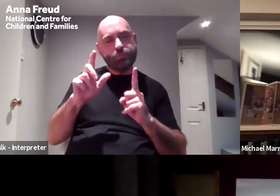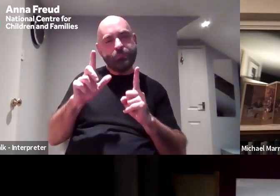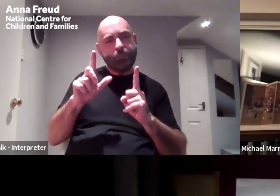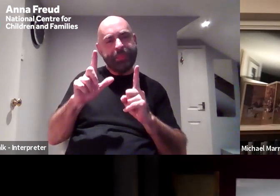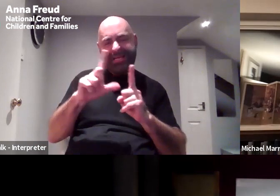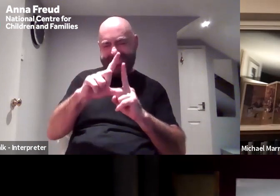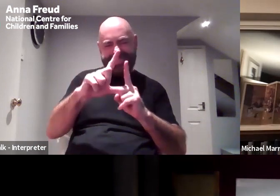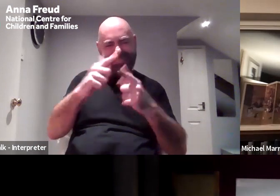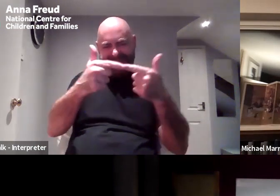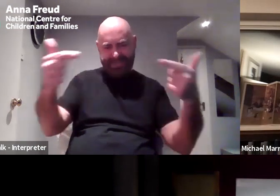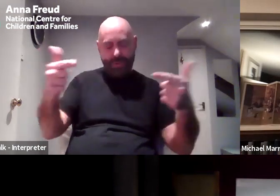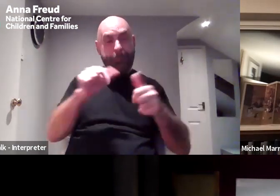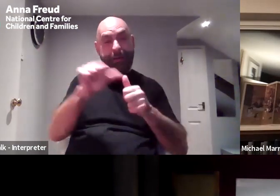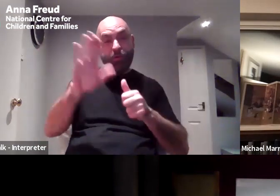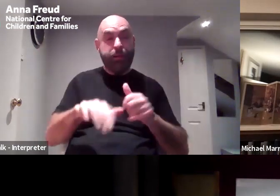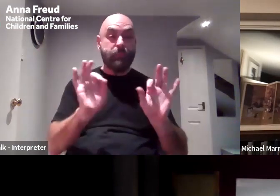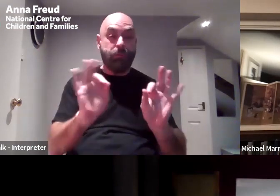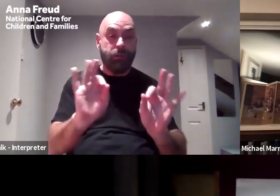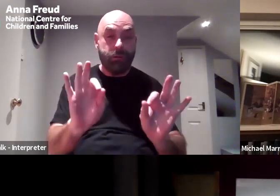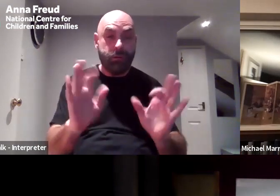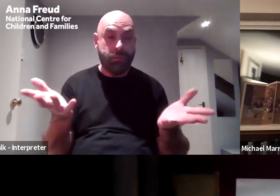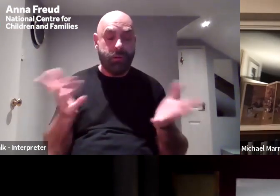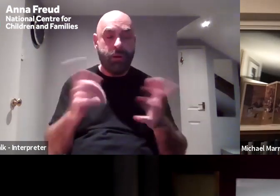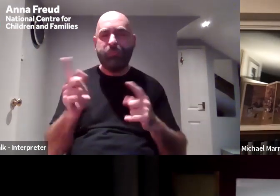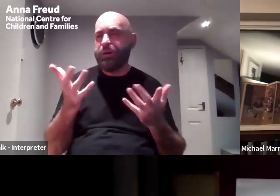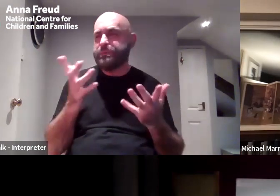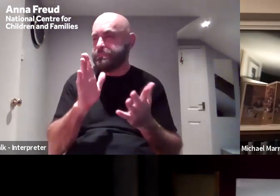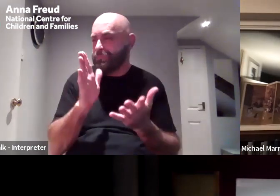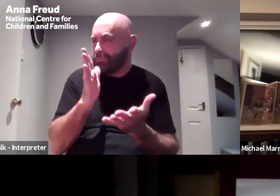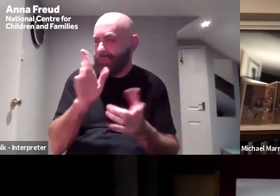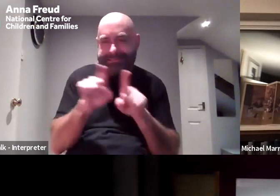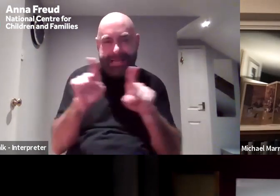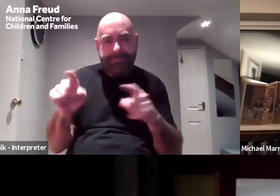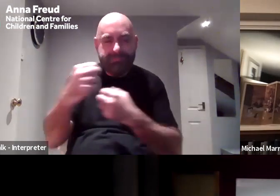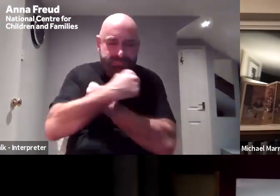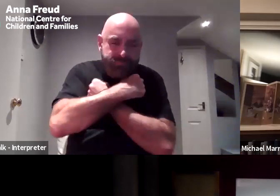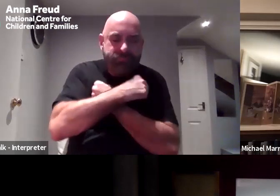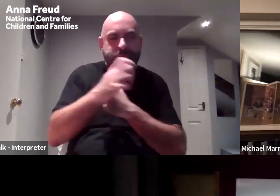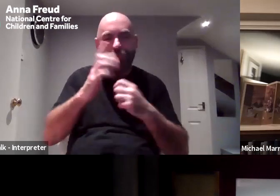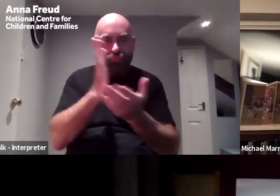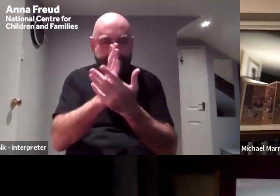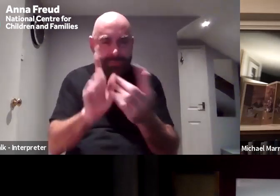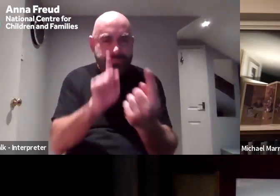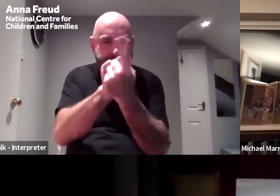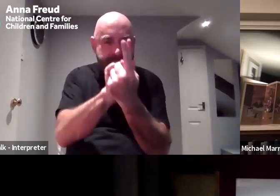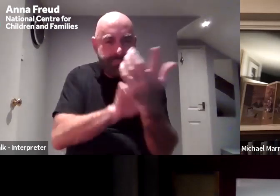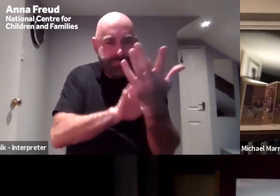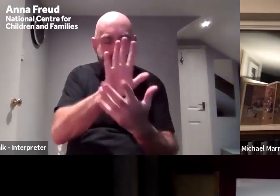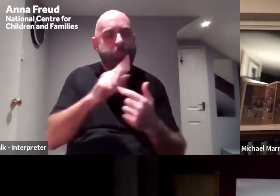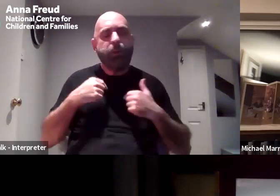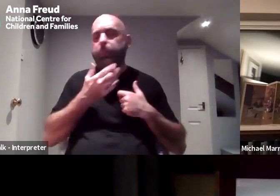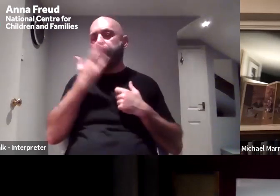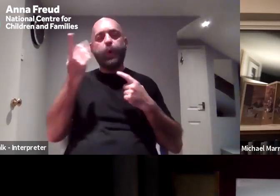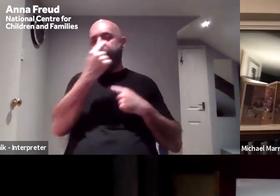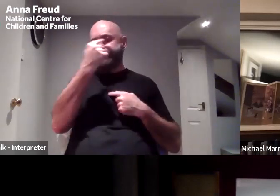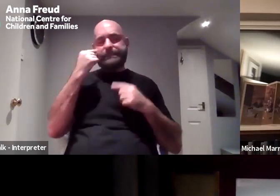is certainly better than not doing them, but is probably not quite as good as the real deal. But I have no